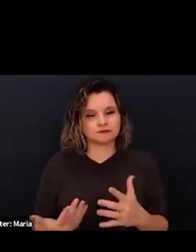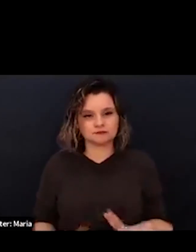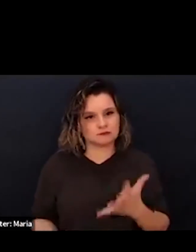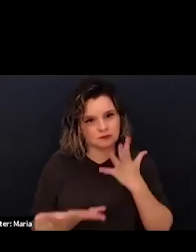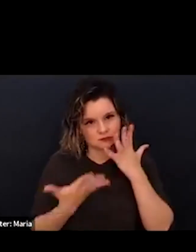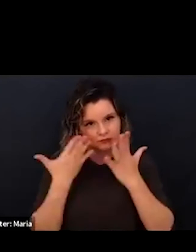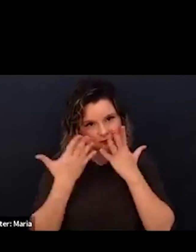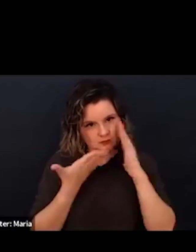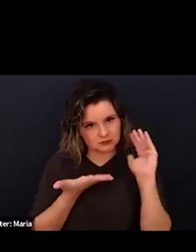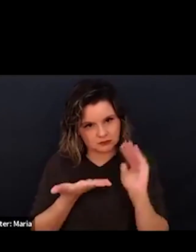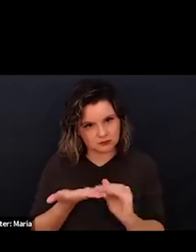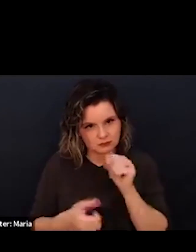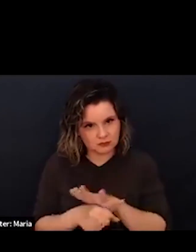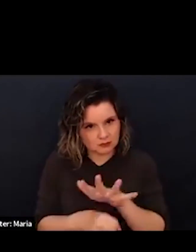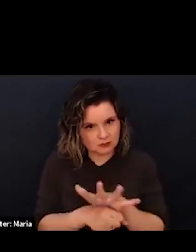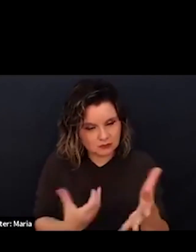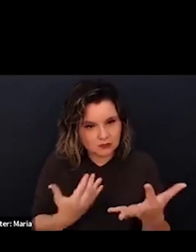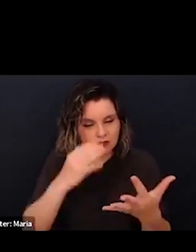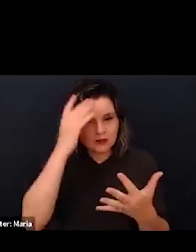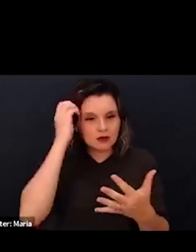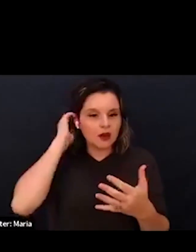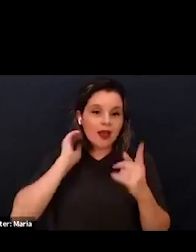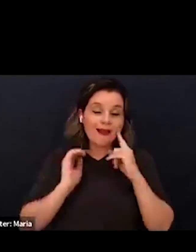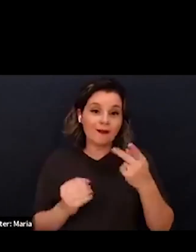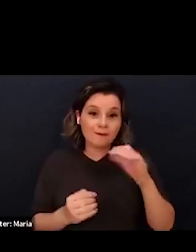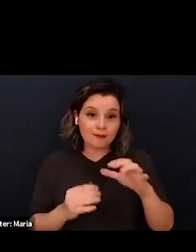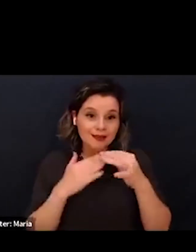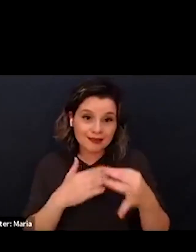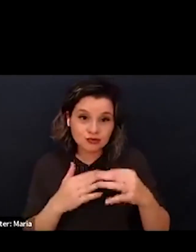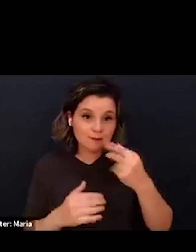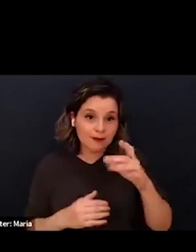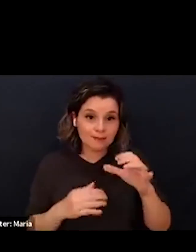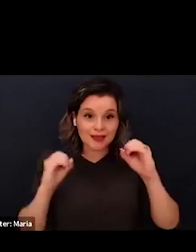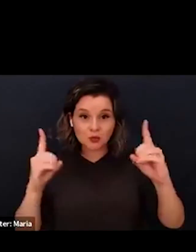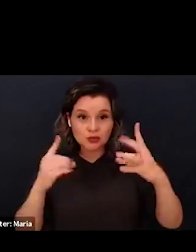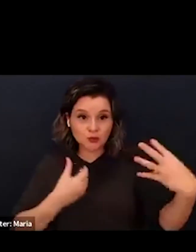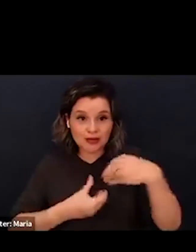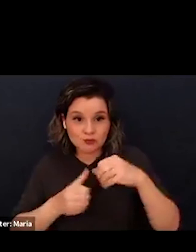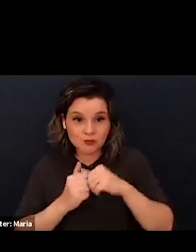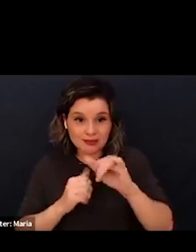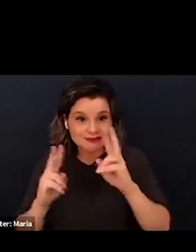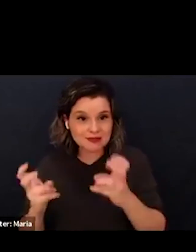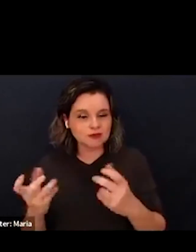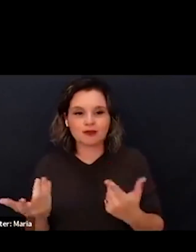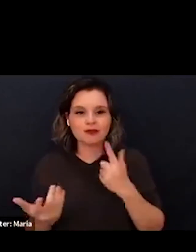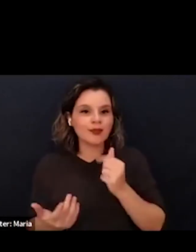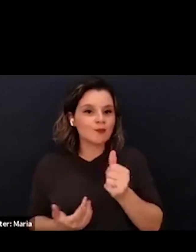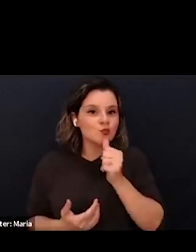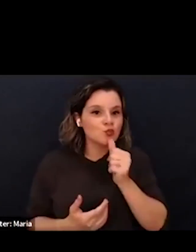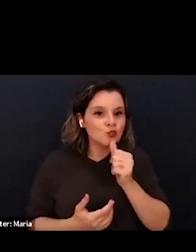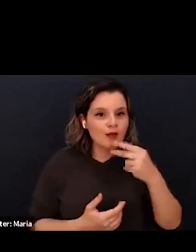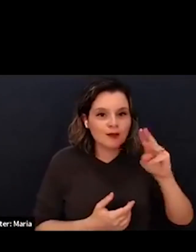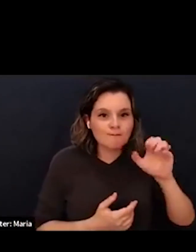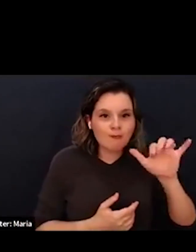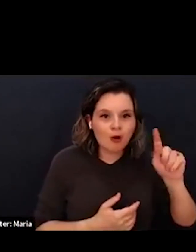low. And you know what? In the absence of public leadership and public educational engagement with that subject, guess what? The private market, in the name